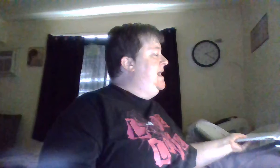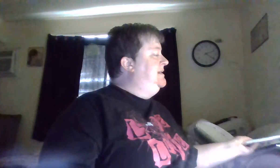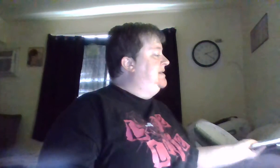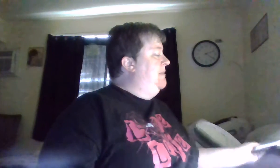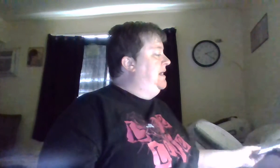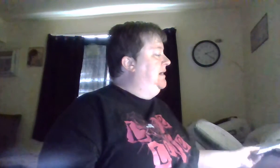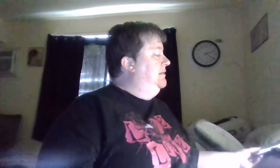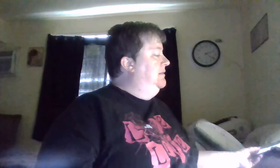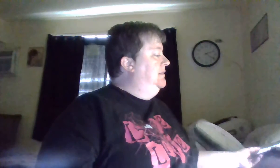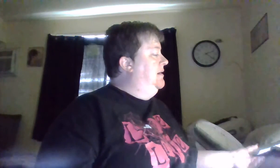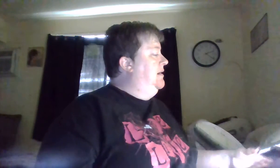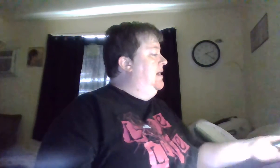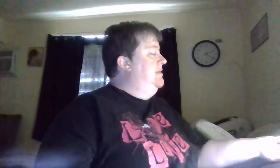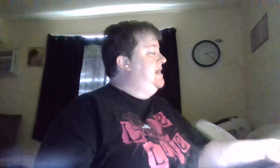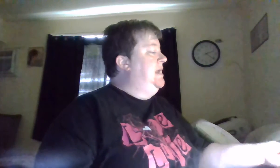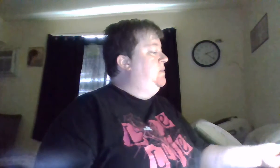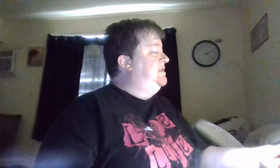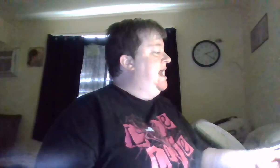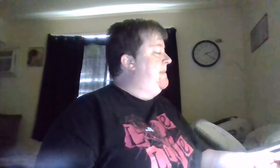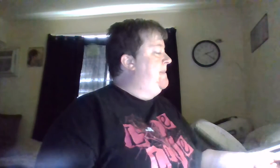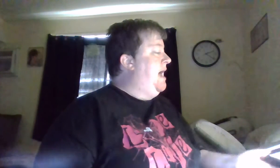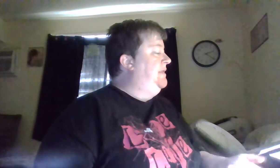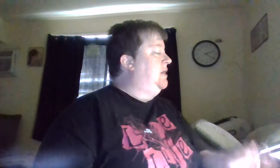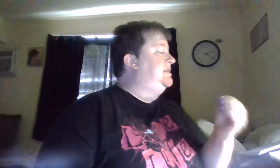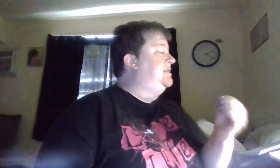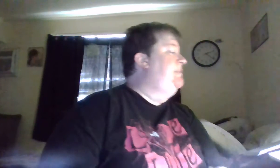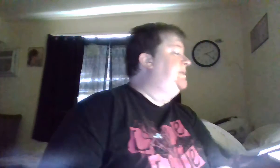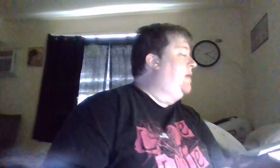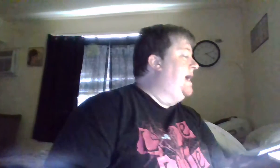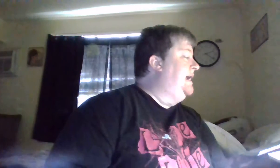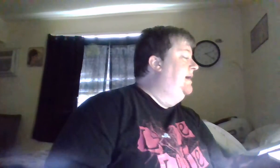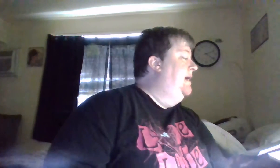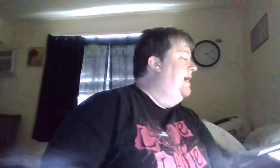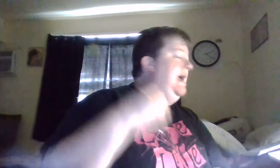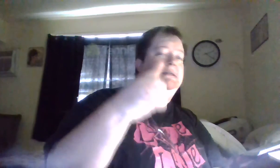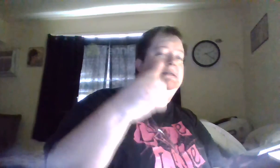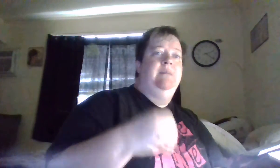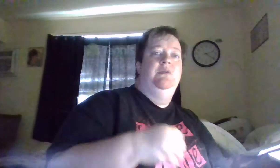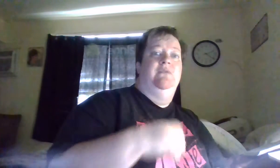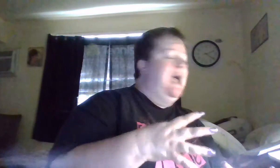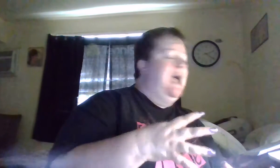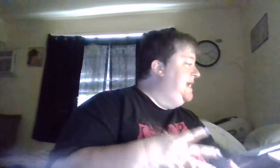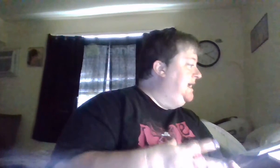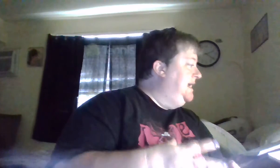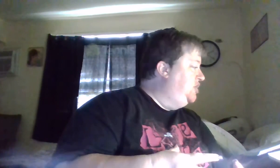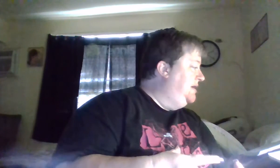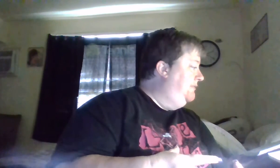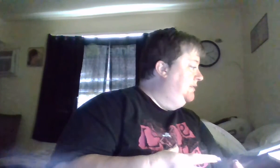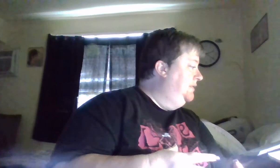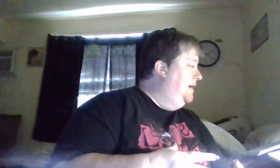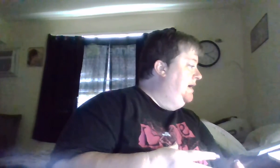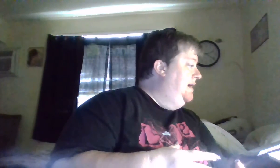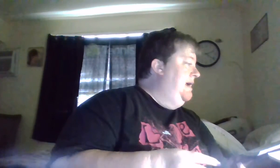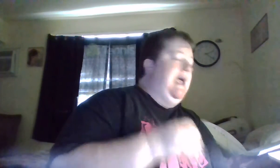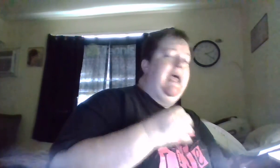into something saying about how there is a time to pray and a time to move, a time to take initiative.